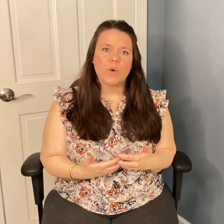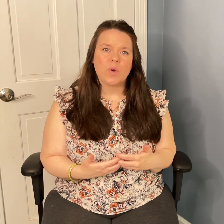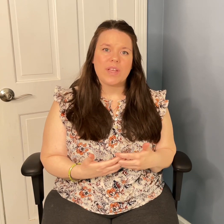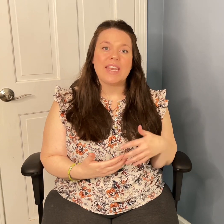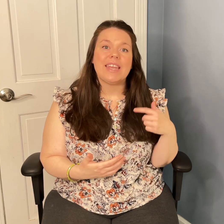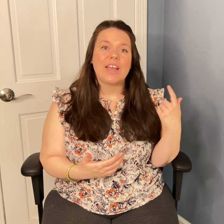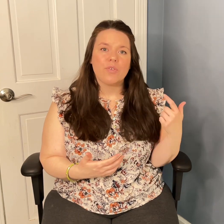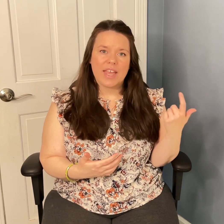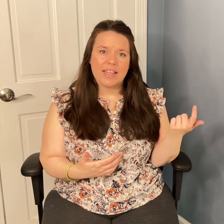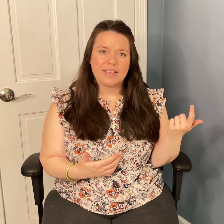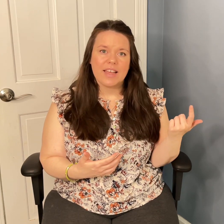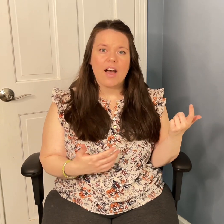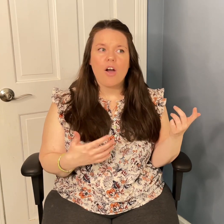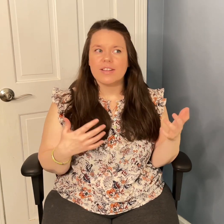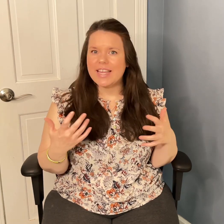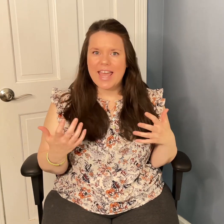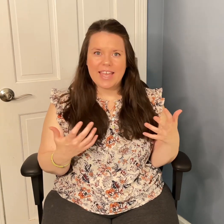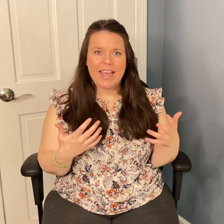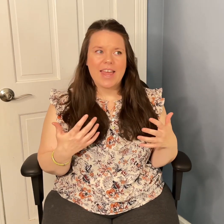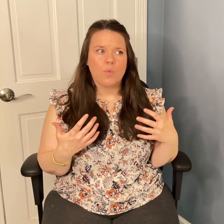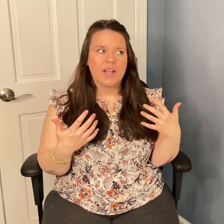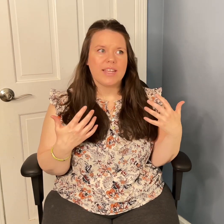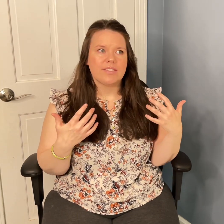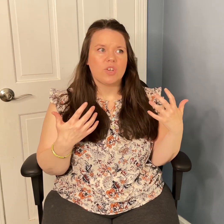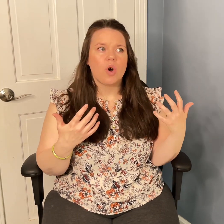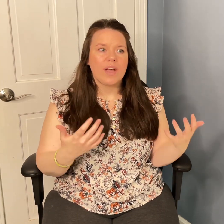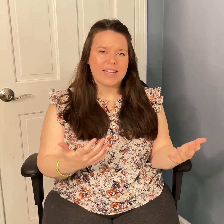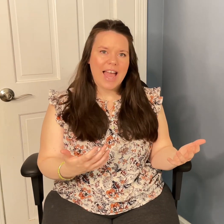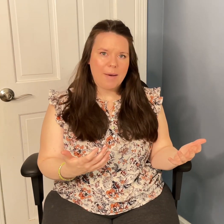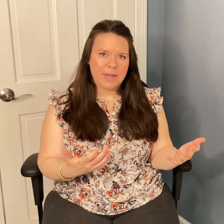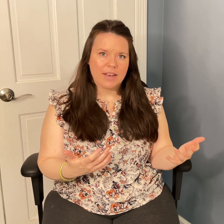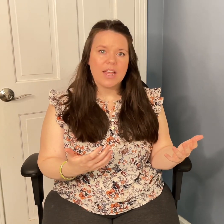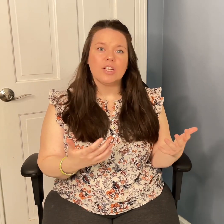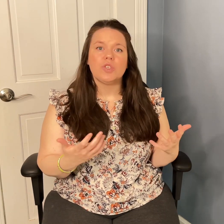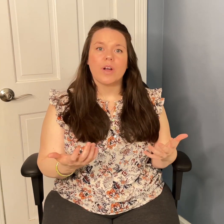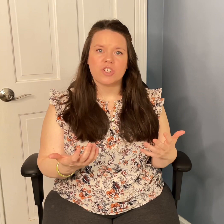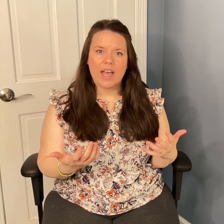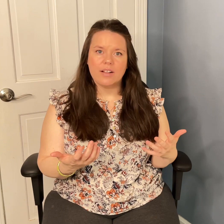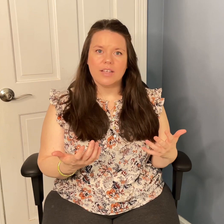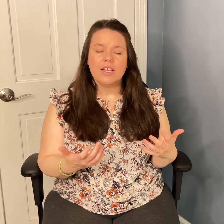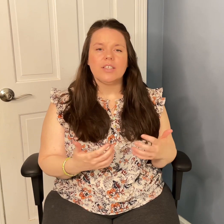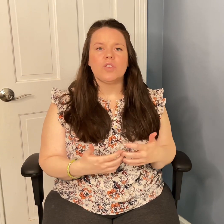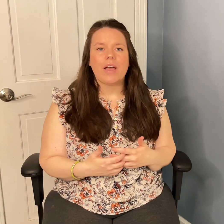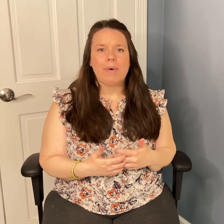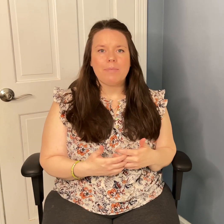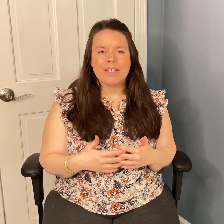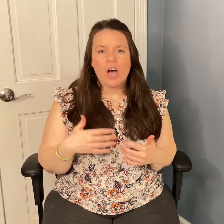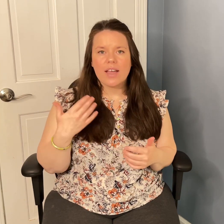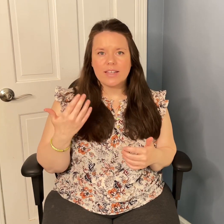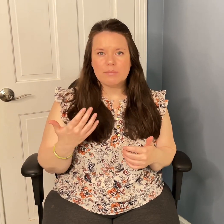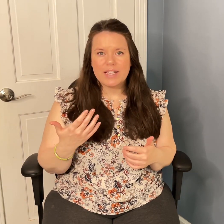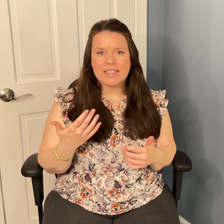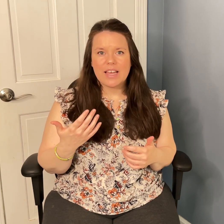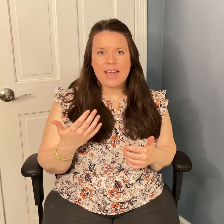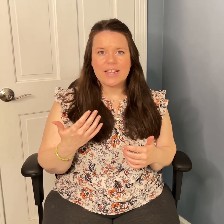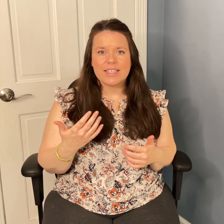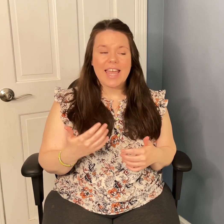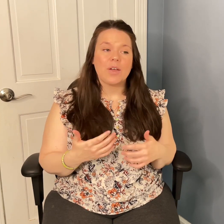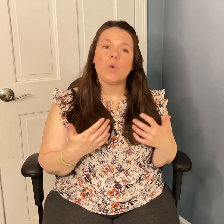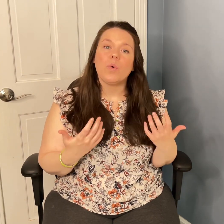we narrate our day and what is going to happen to our child. So I might be talking to my son and say, we're gonna